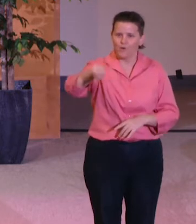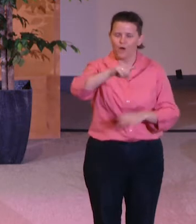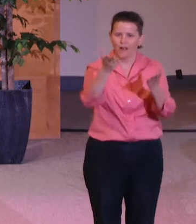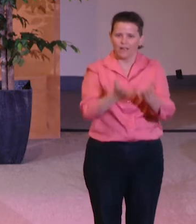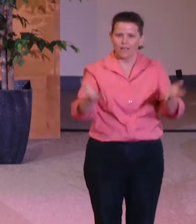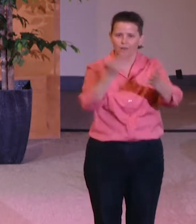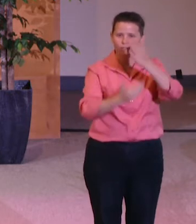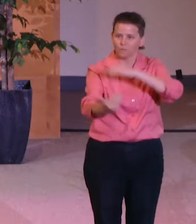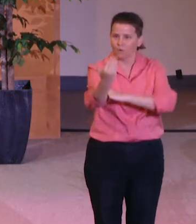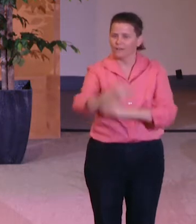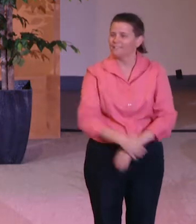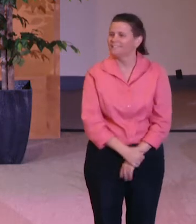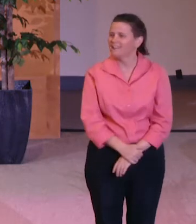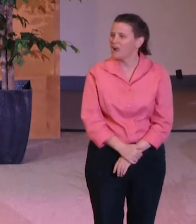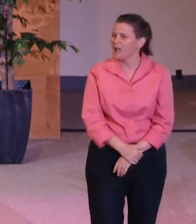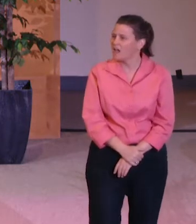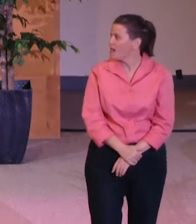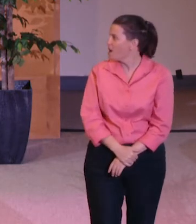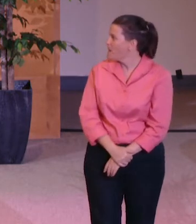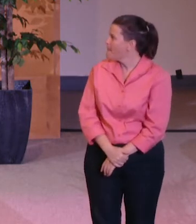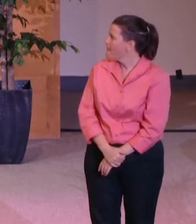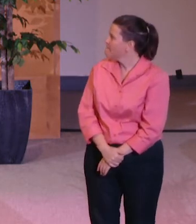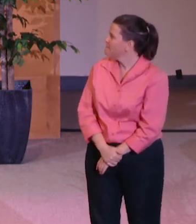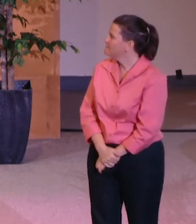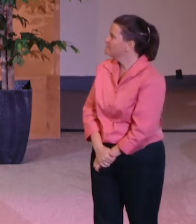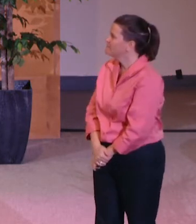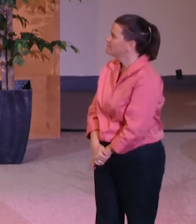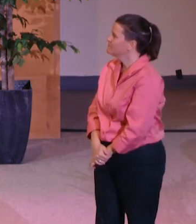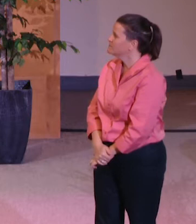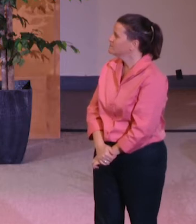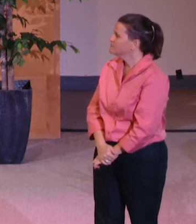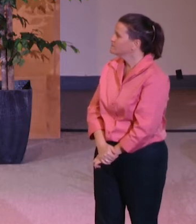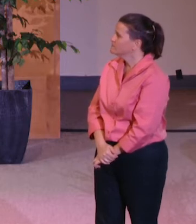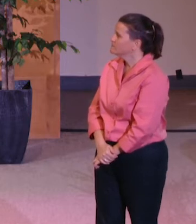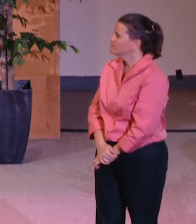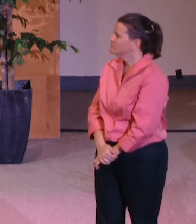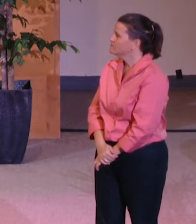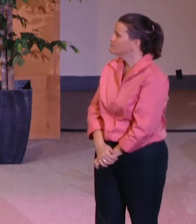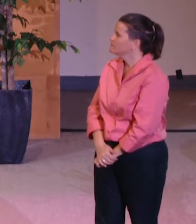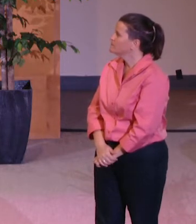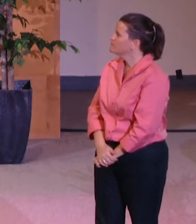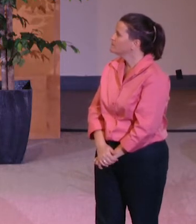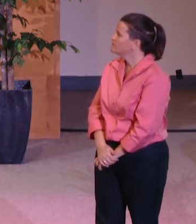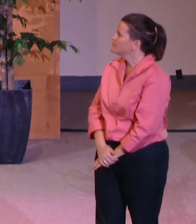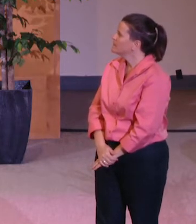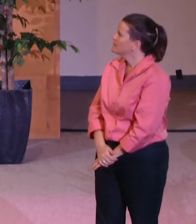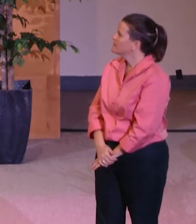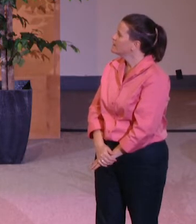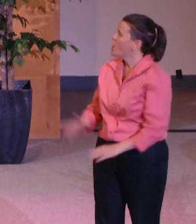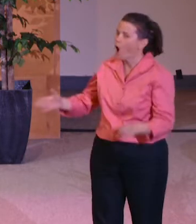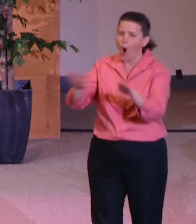I'm going to bring up our next section. I think Shonda's going to be bringing up some announcements for us, or we got a little something before